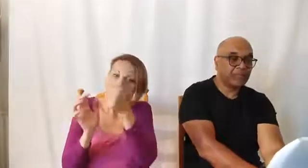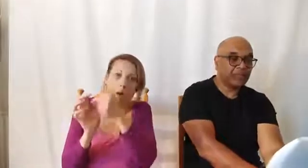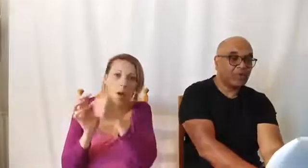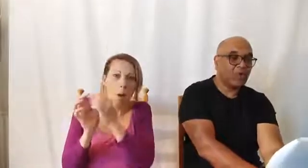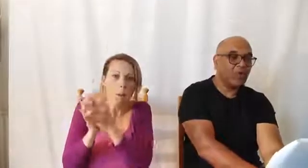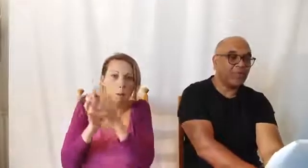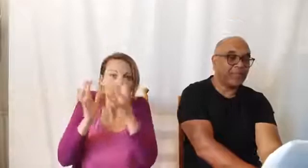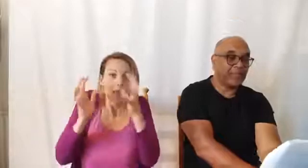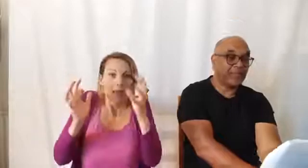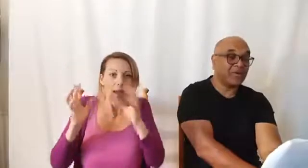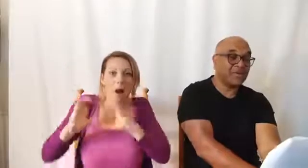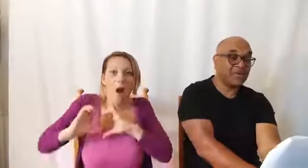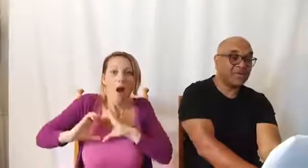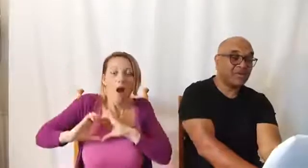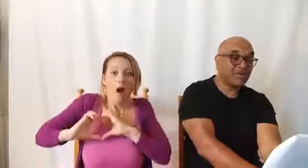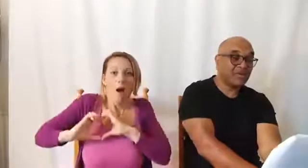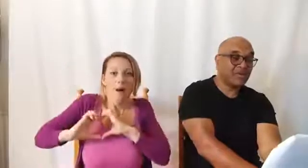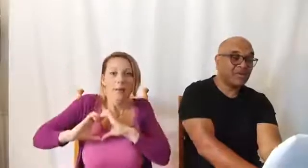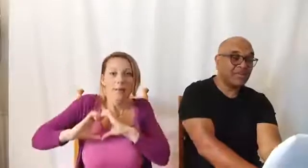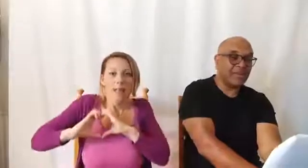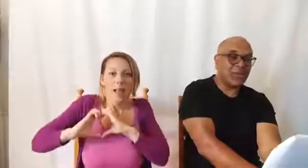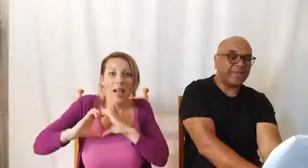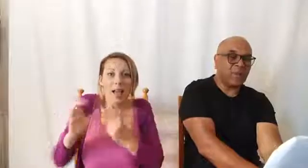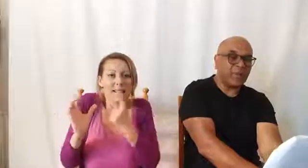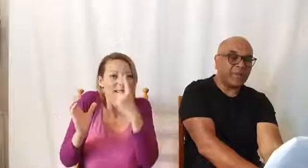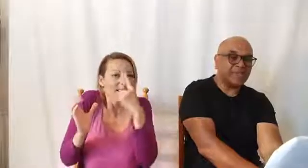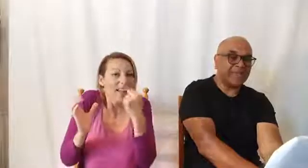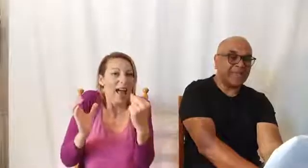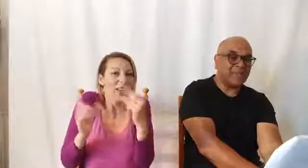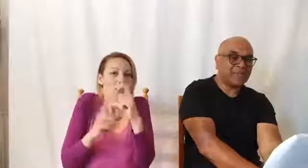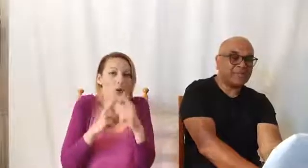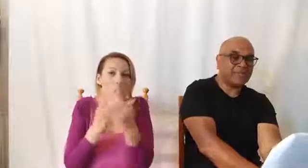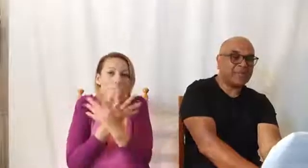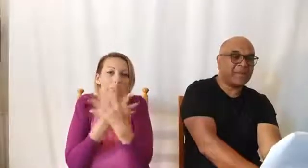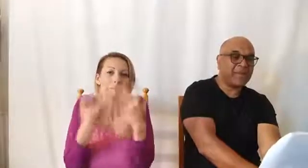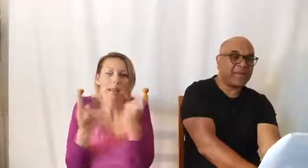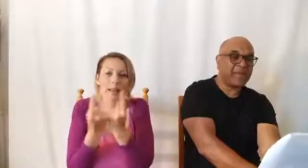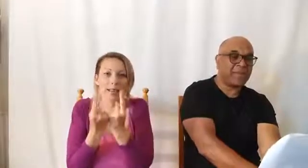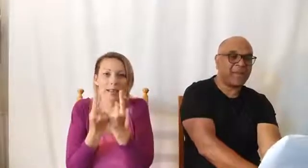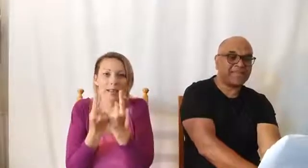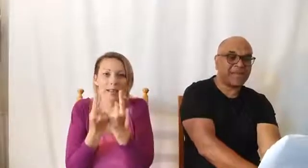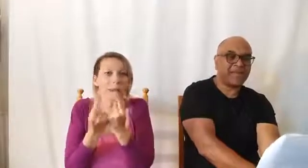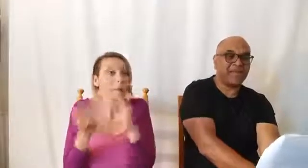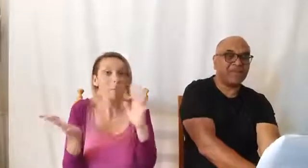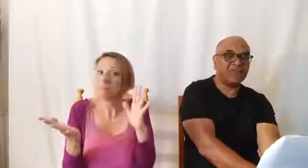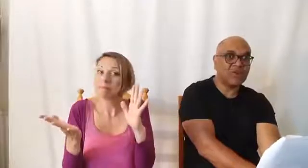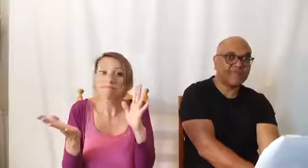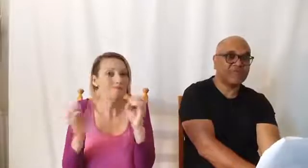All Ben could see was that ginormous animals must be bigger, better and nicer